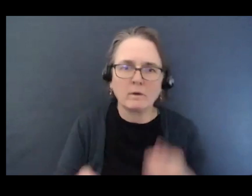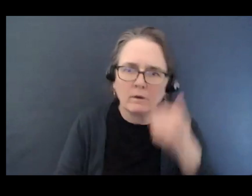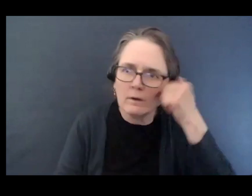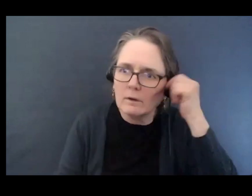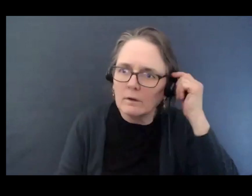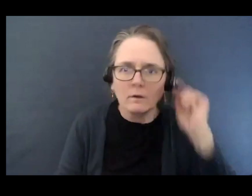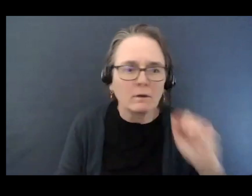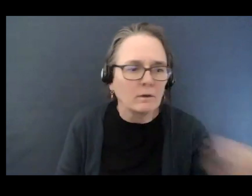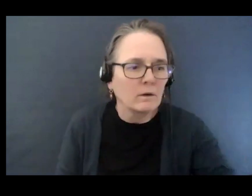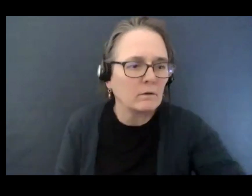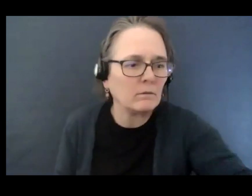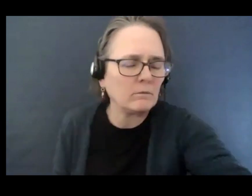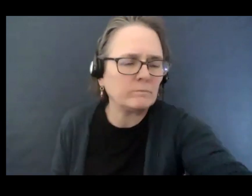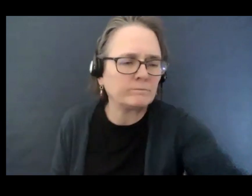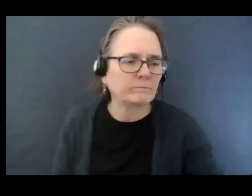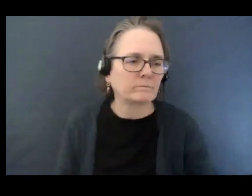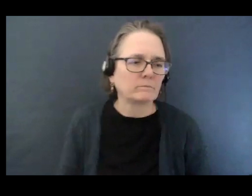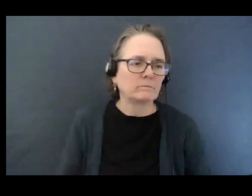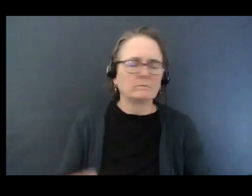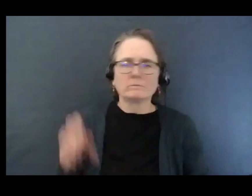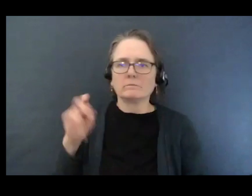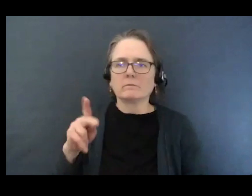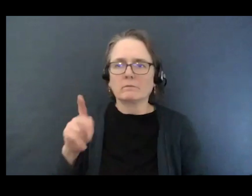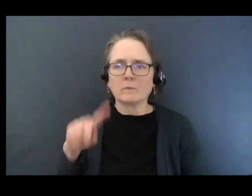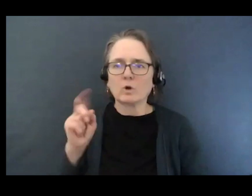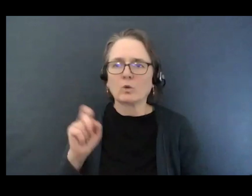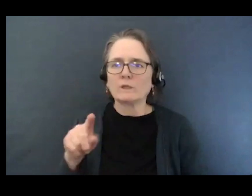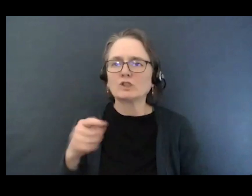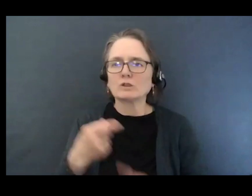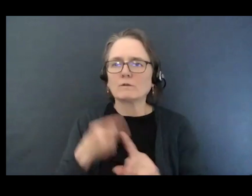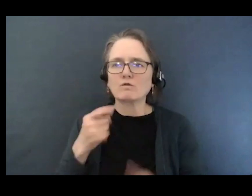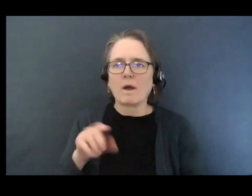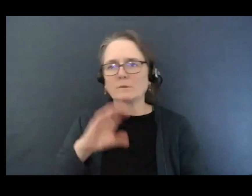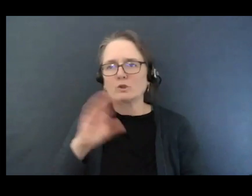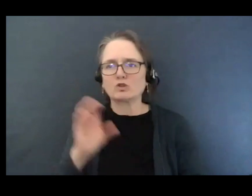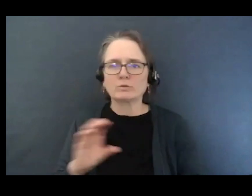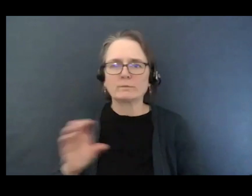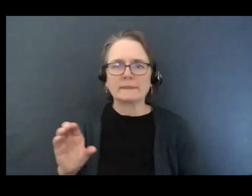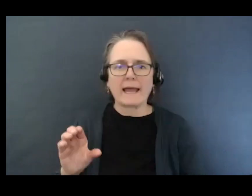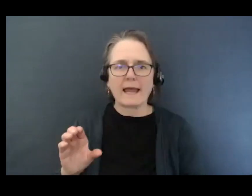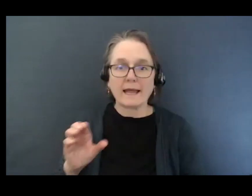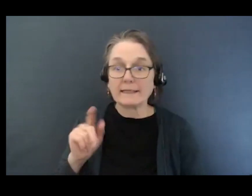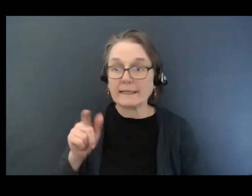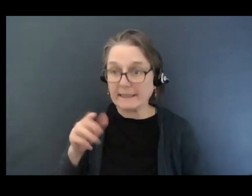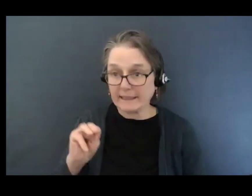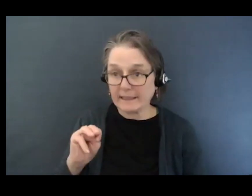Hi, so there's a question from Zoomland. Kim, do you want to unmute or would you like me to ask your question?